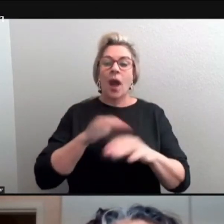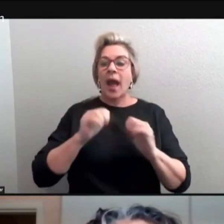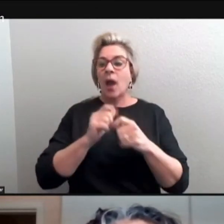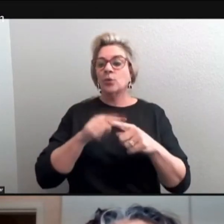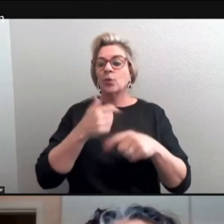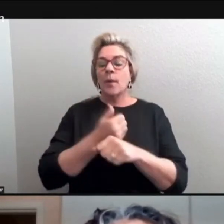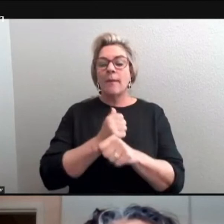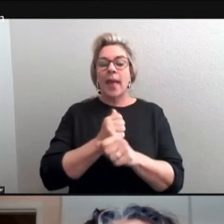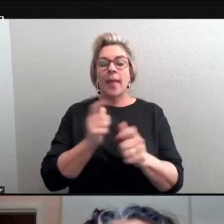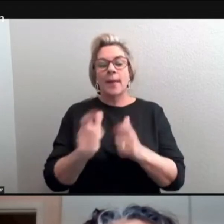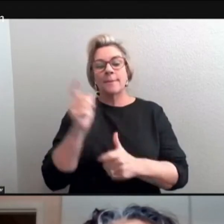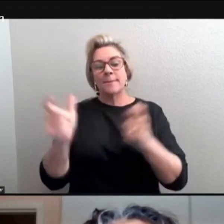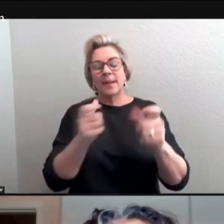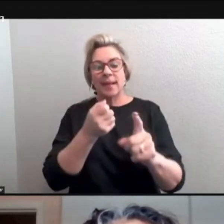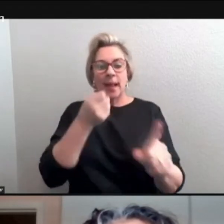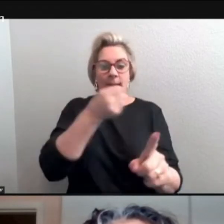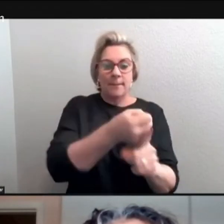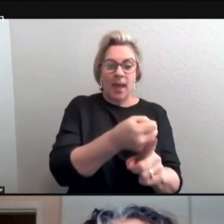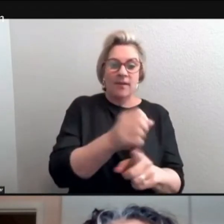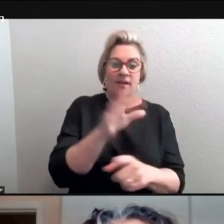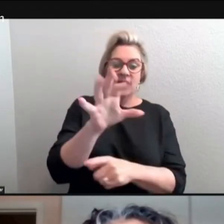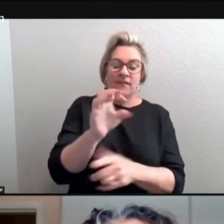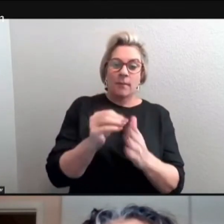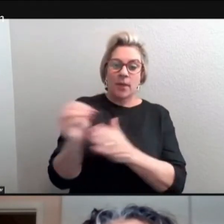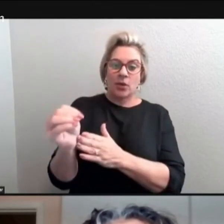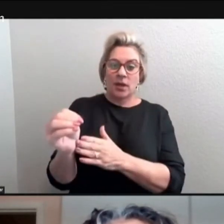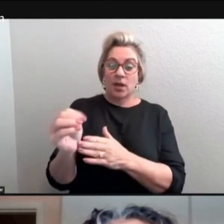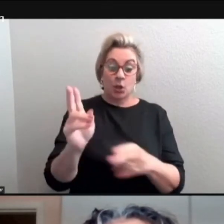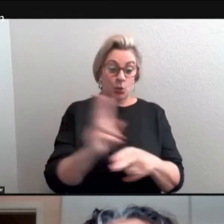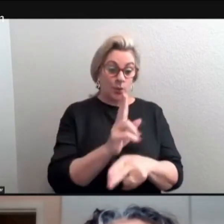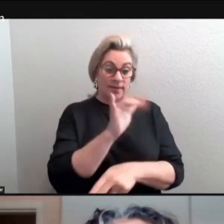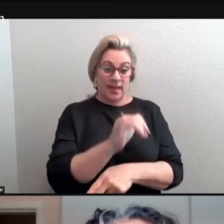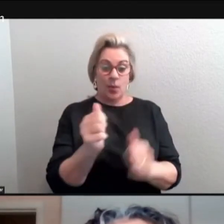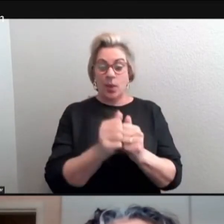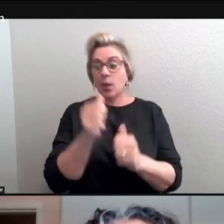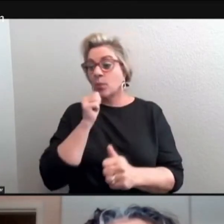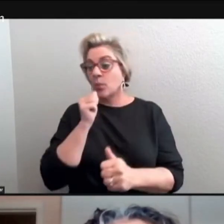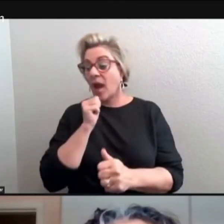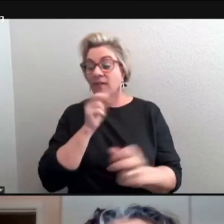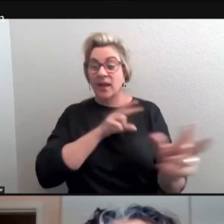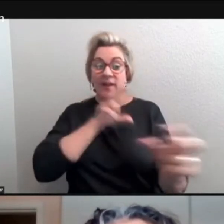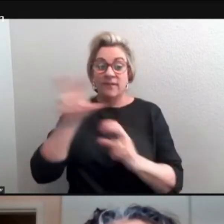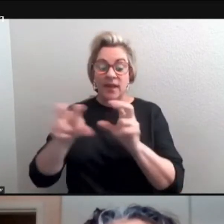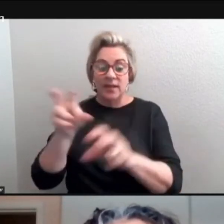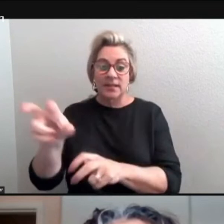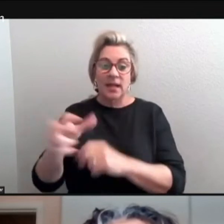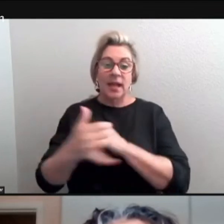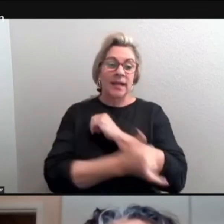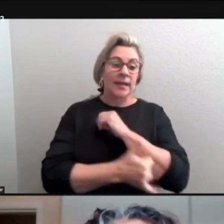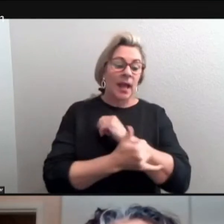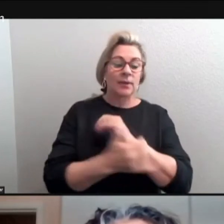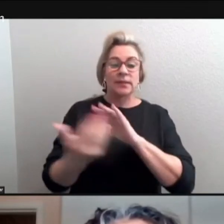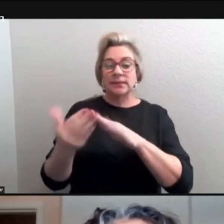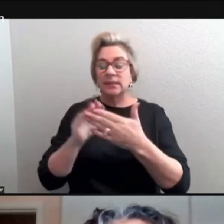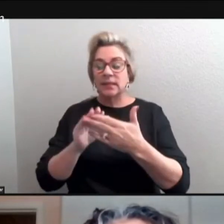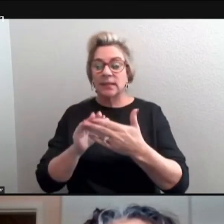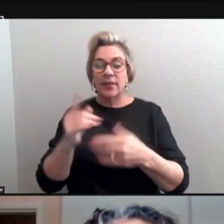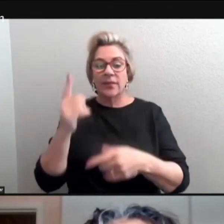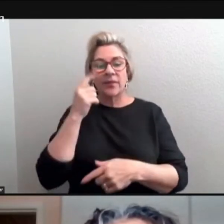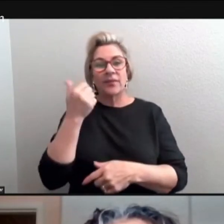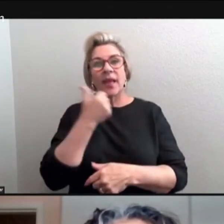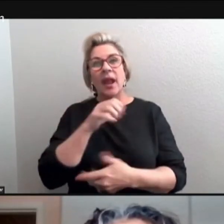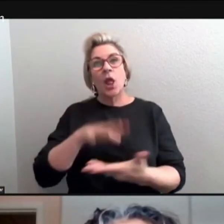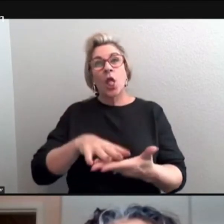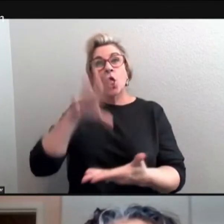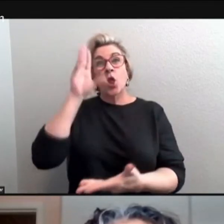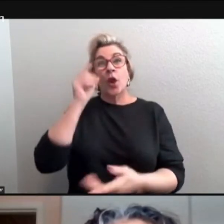the biggest impact with a $500 million investment, leveraging that with private investment, with cities, with counties. And I think that if there's any